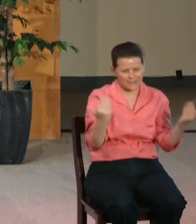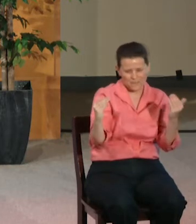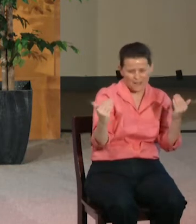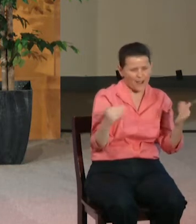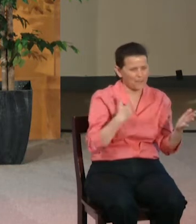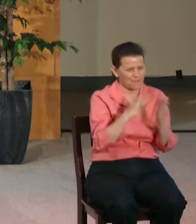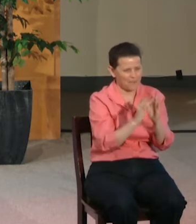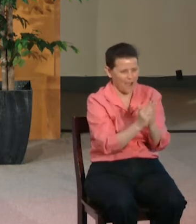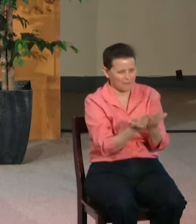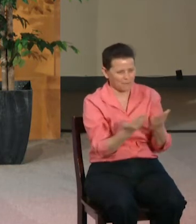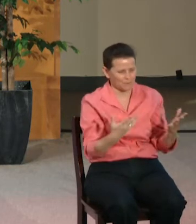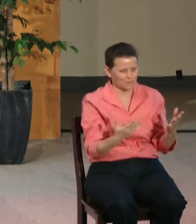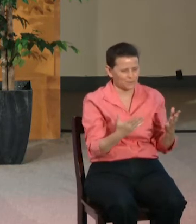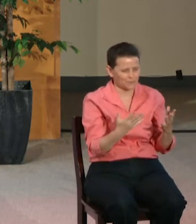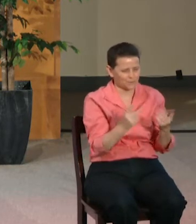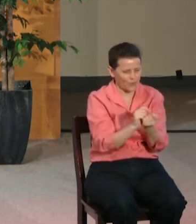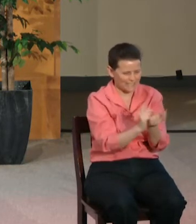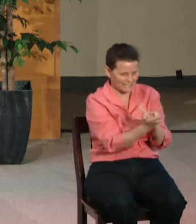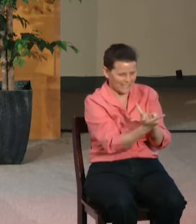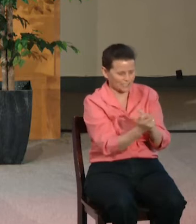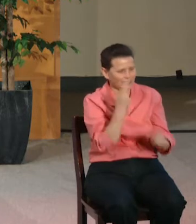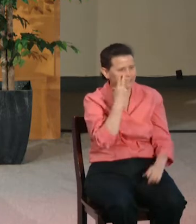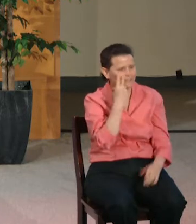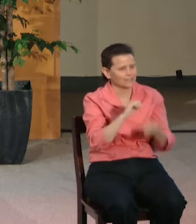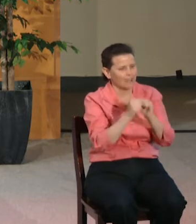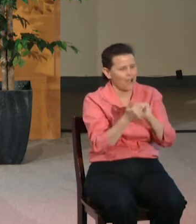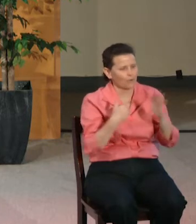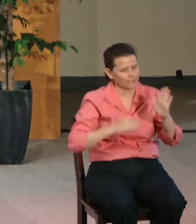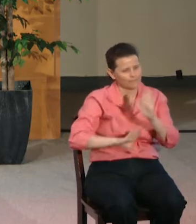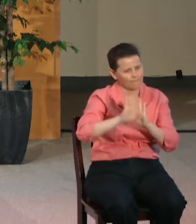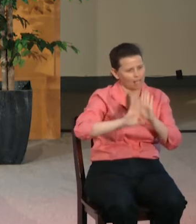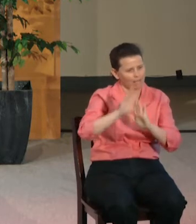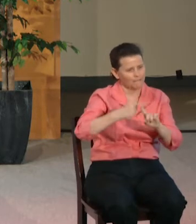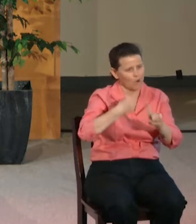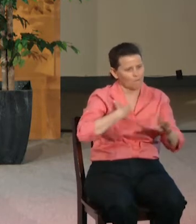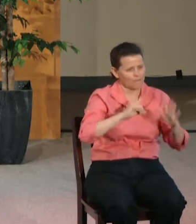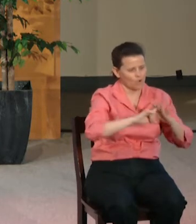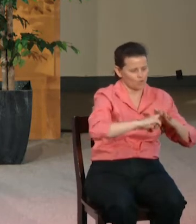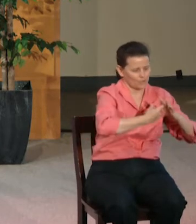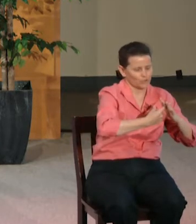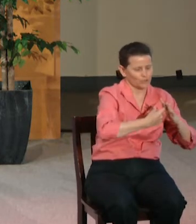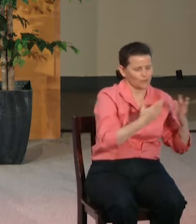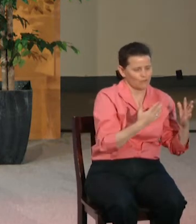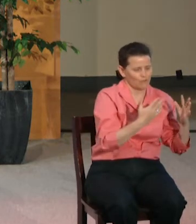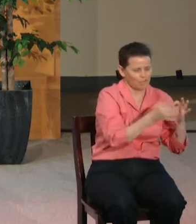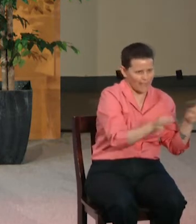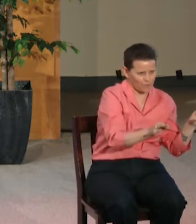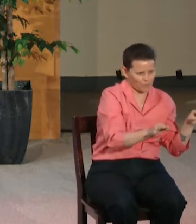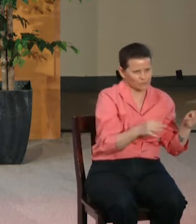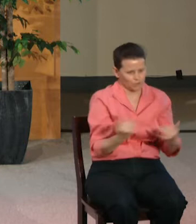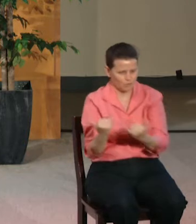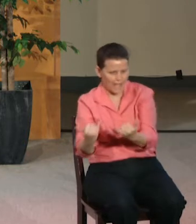are looking at back to the Aramaic and see how that evolved from what the original language was to the language that's being communicated